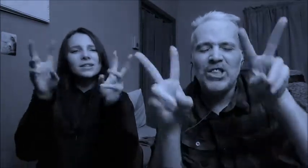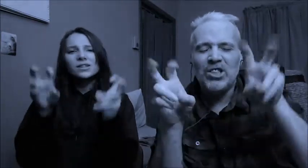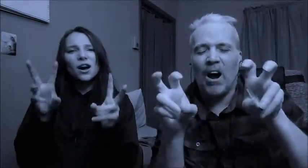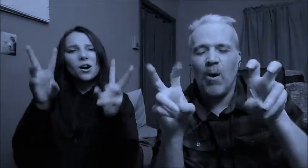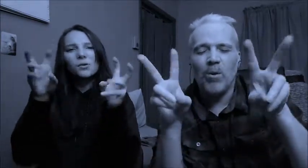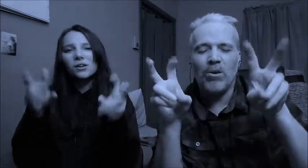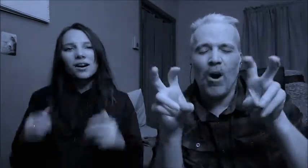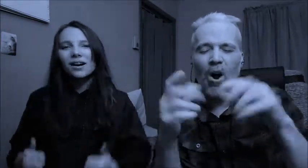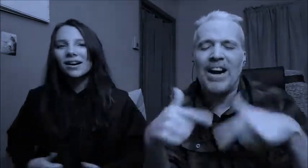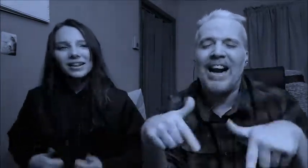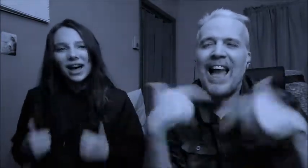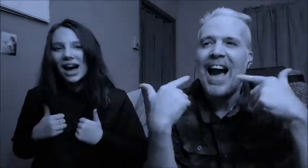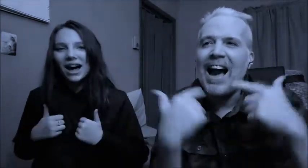this so-called life.